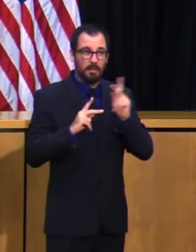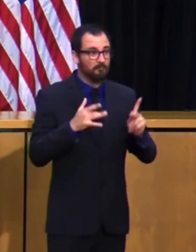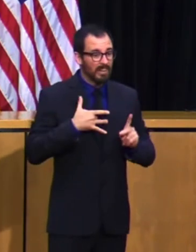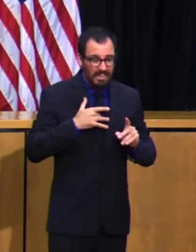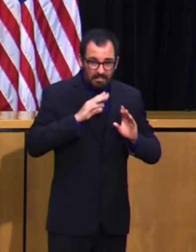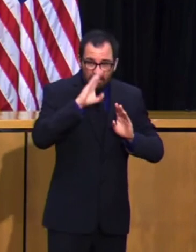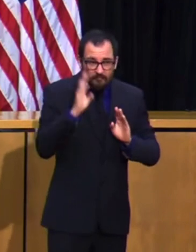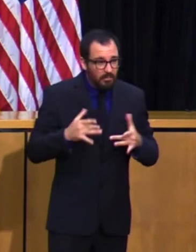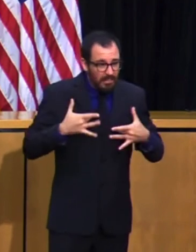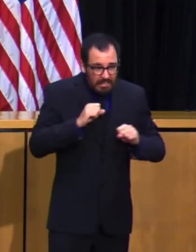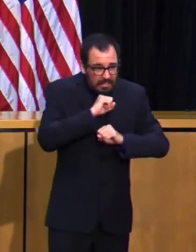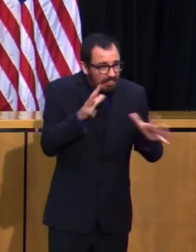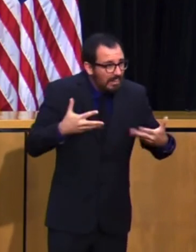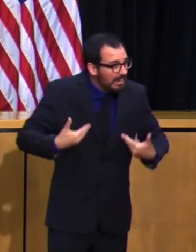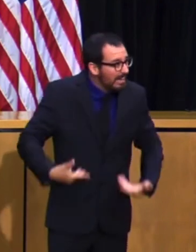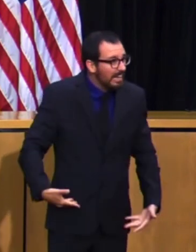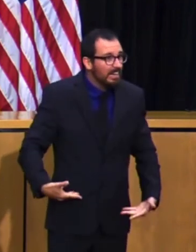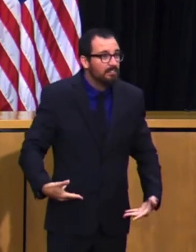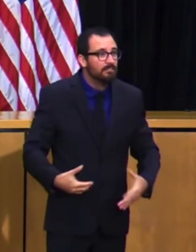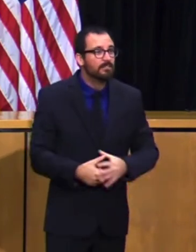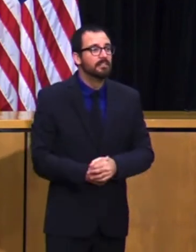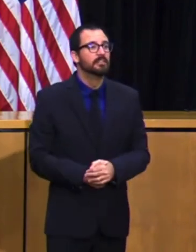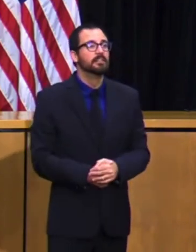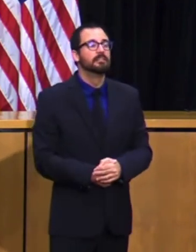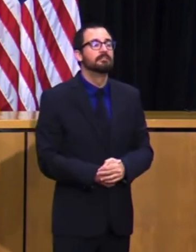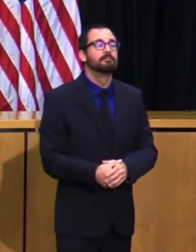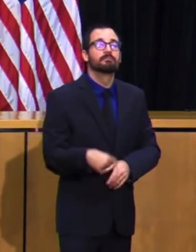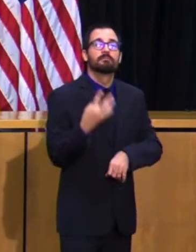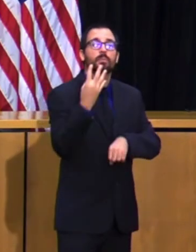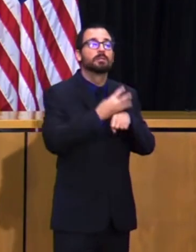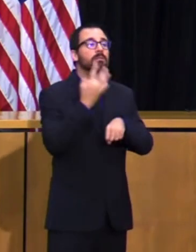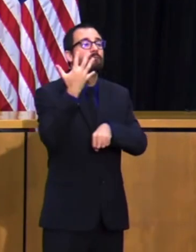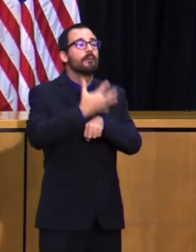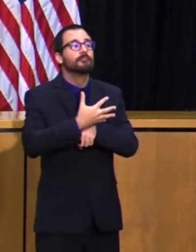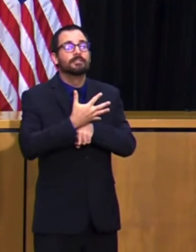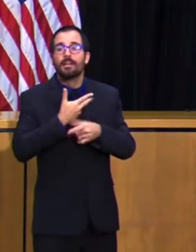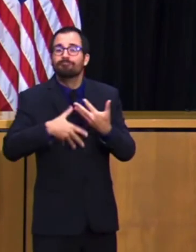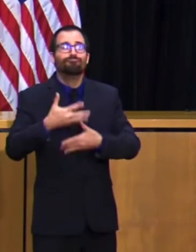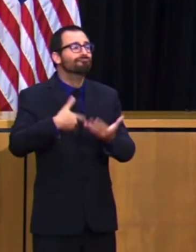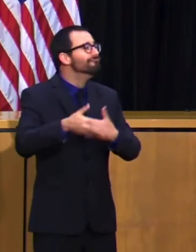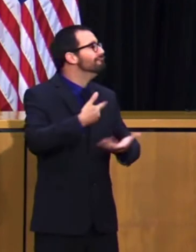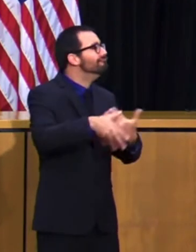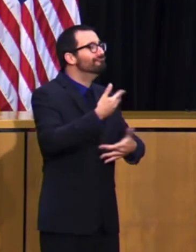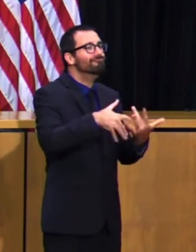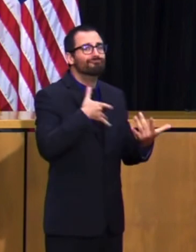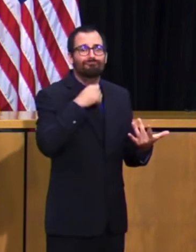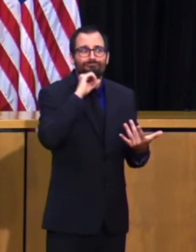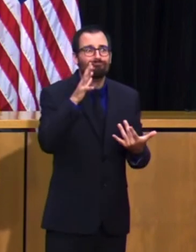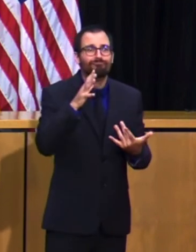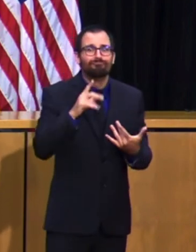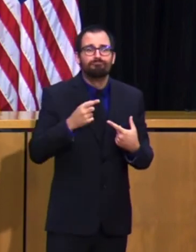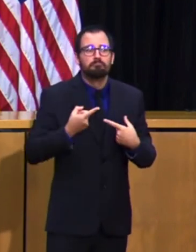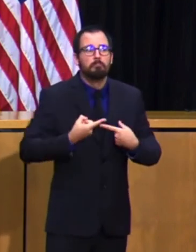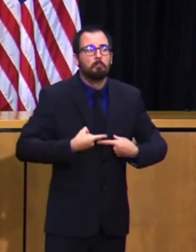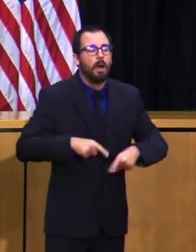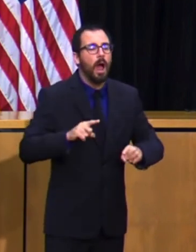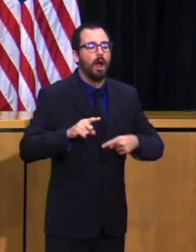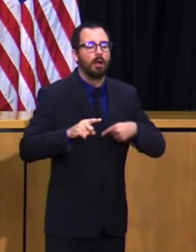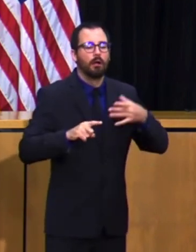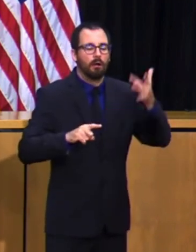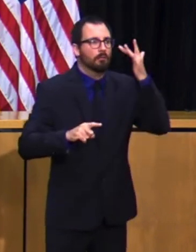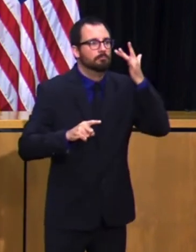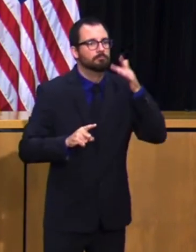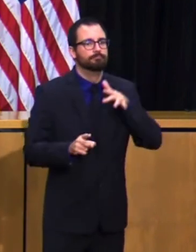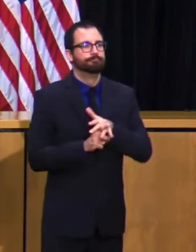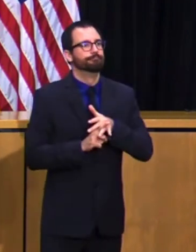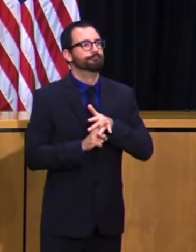or 5 days that they're actually infected. The whole issue about wearing a mask,